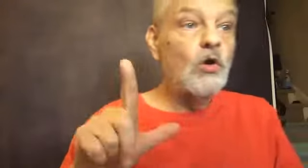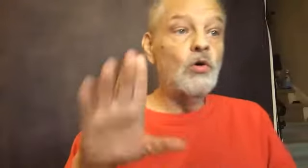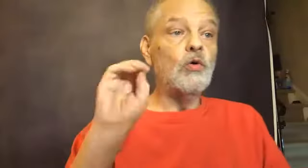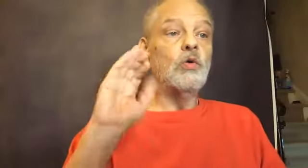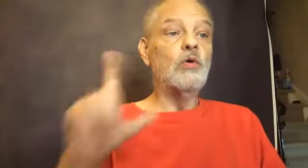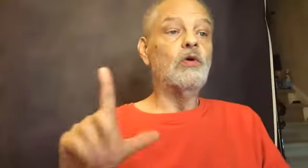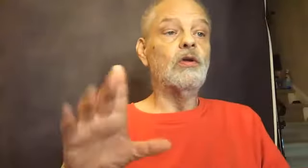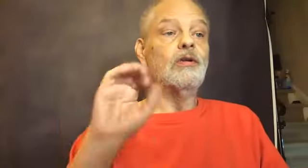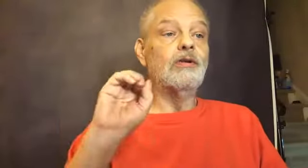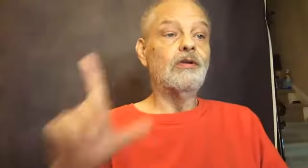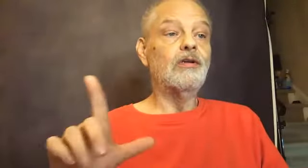Pool.